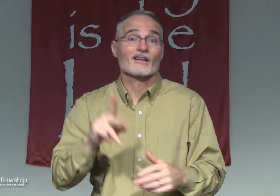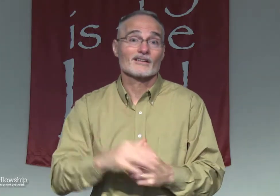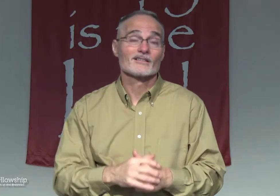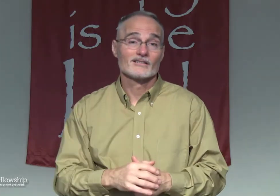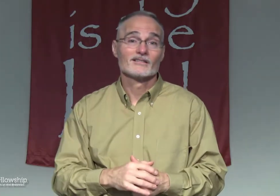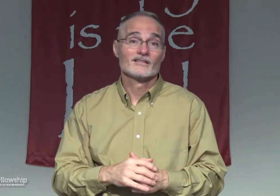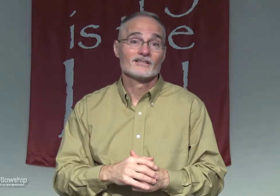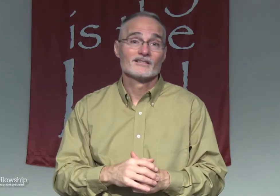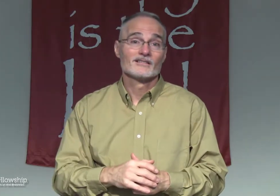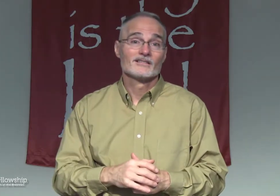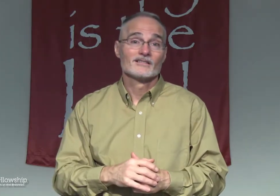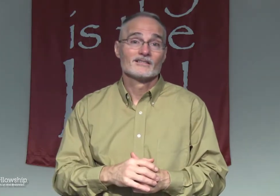Good luck.